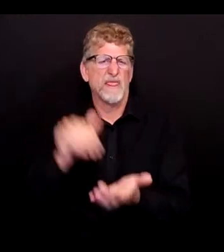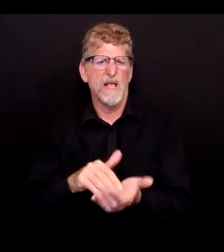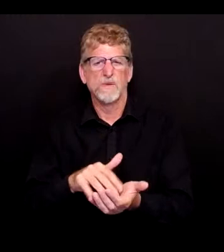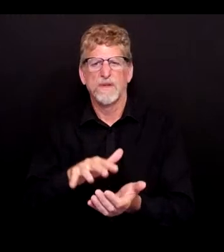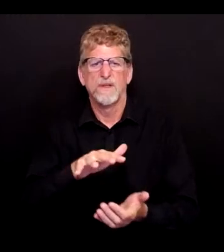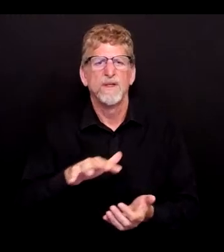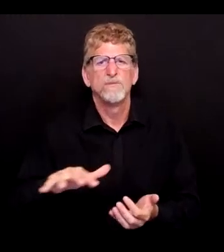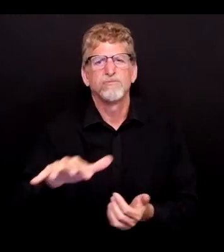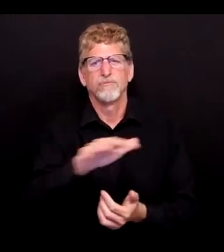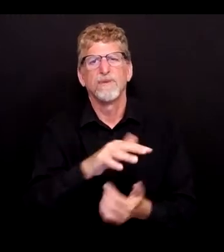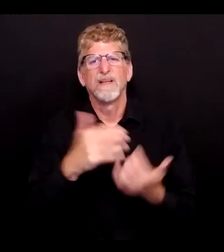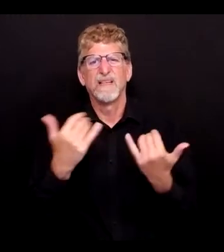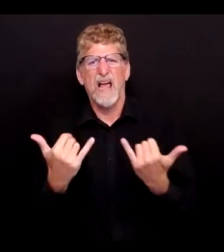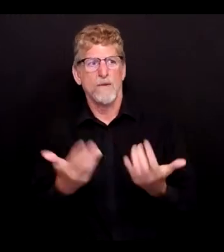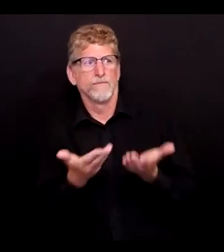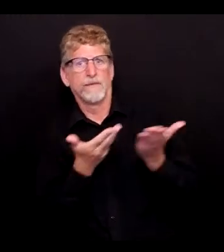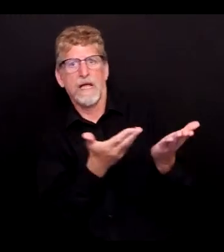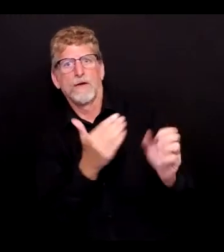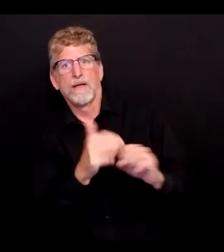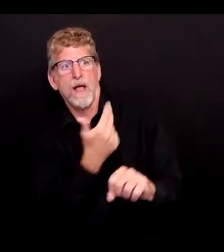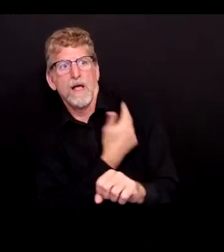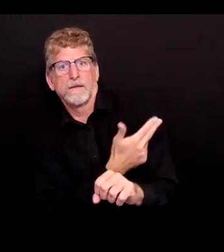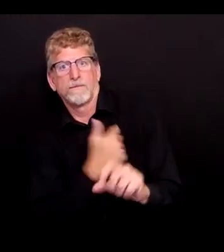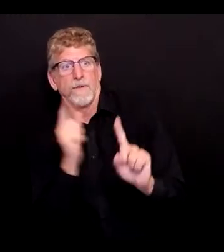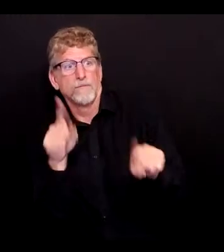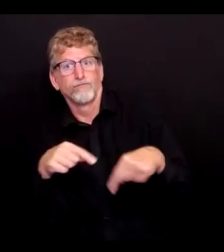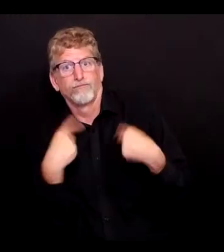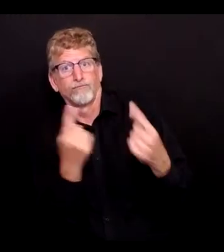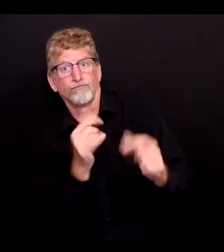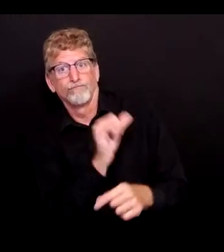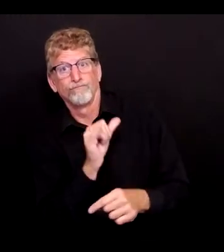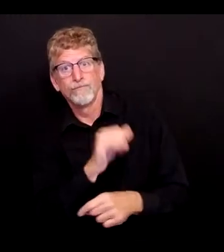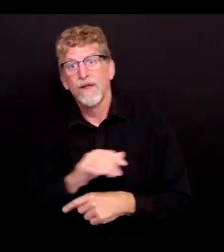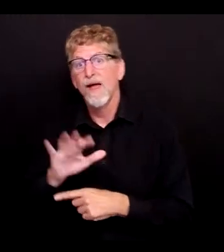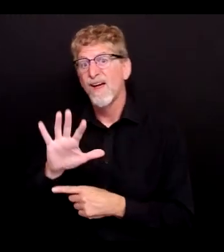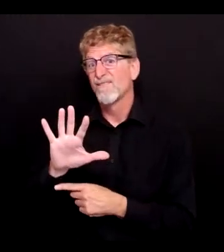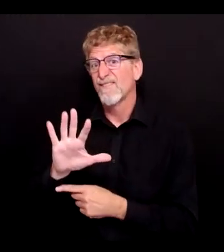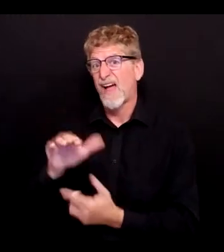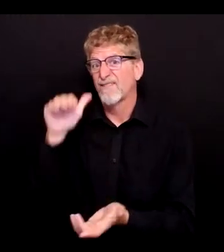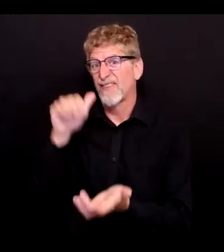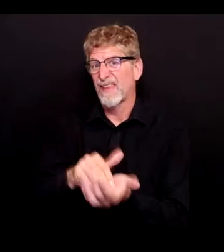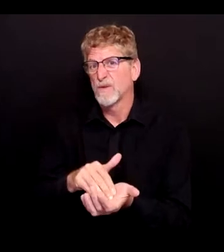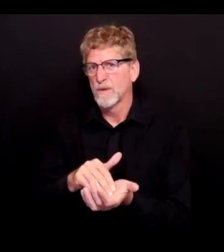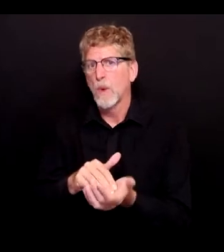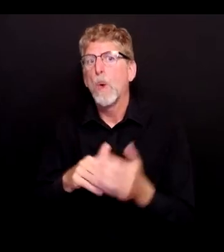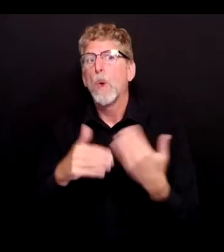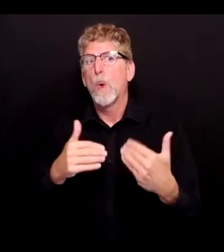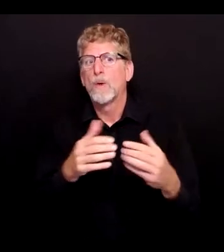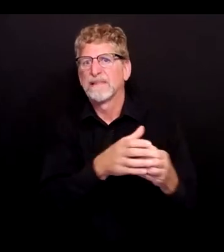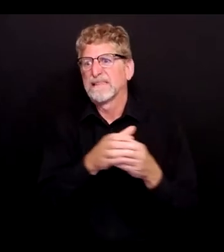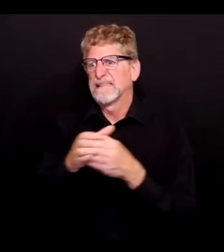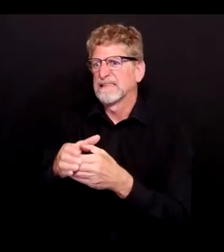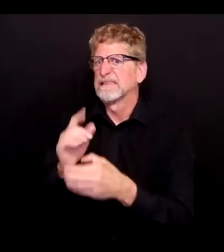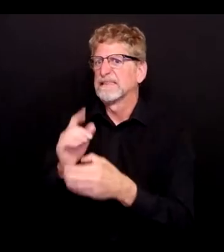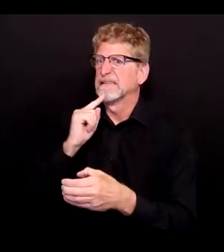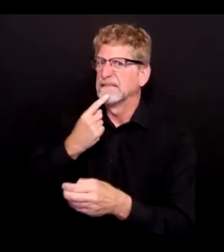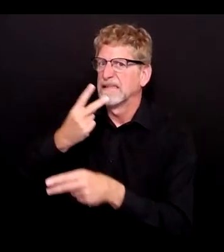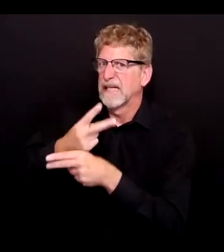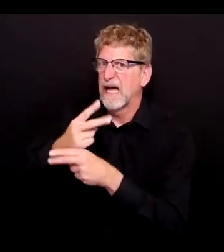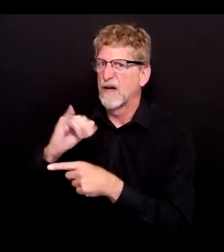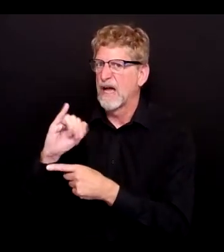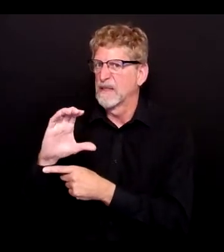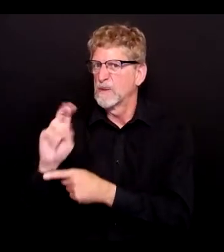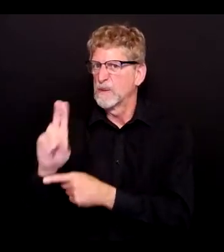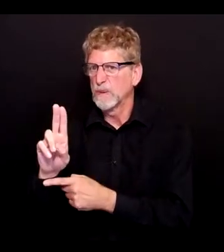have required intensive care. And sadly, we reported another 14 COVID-19 deaths